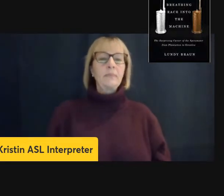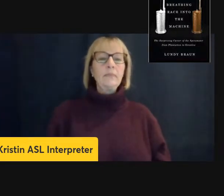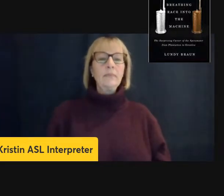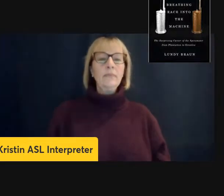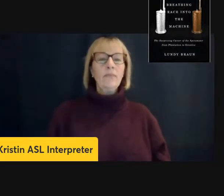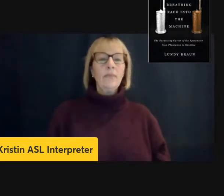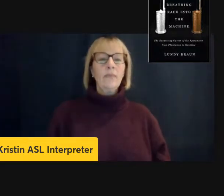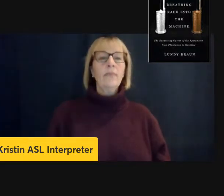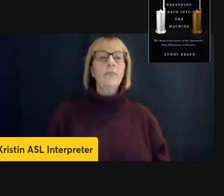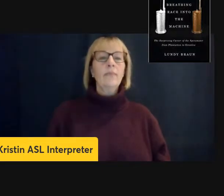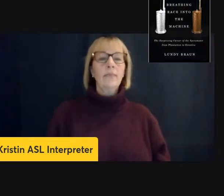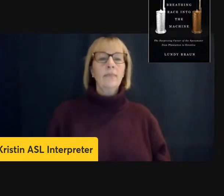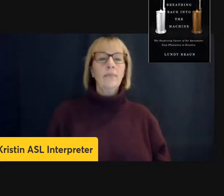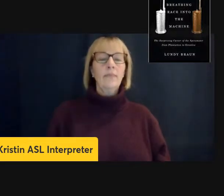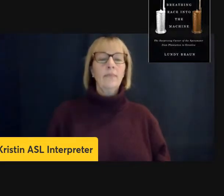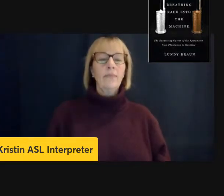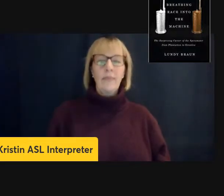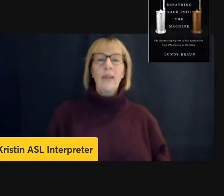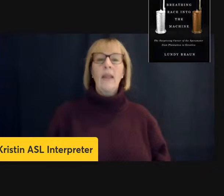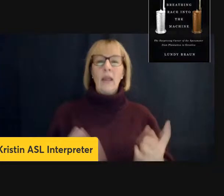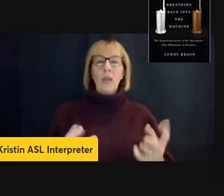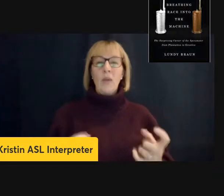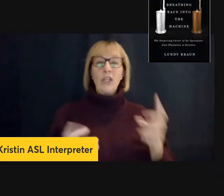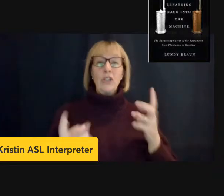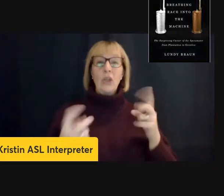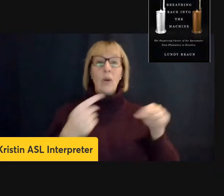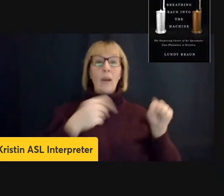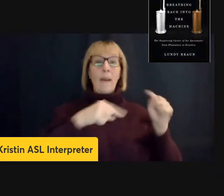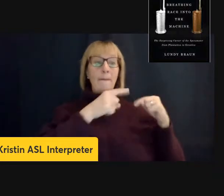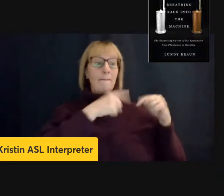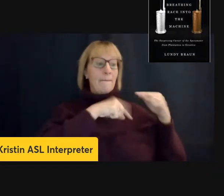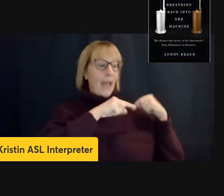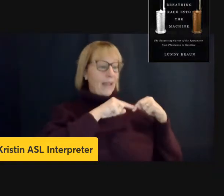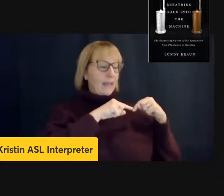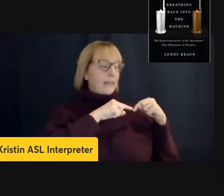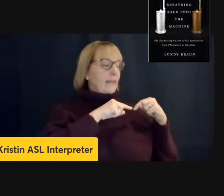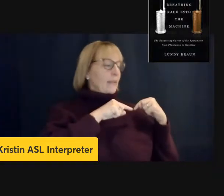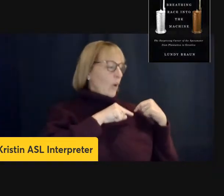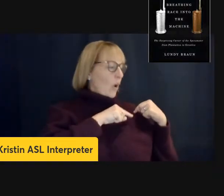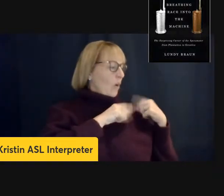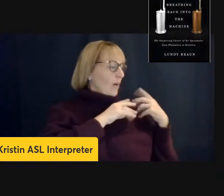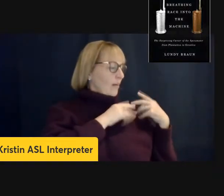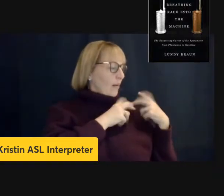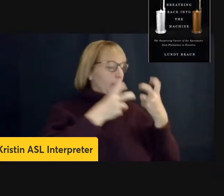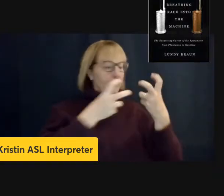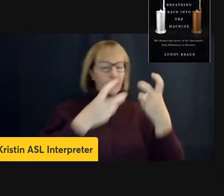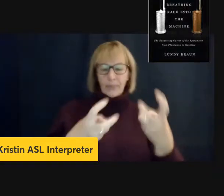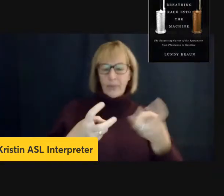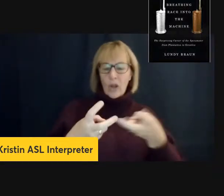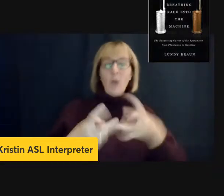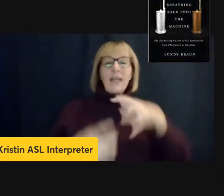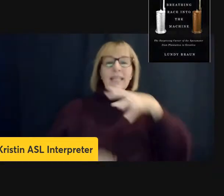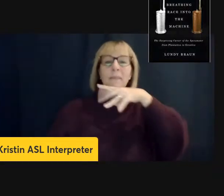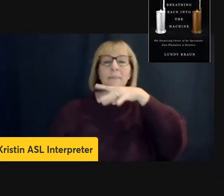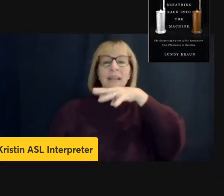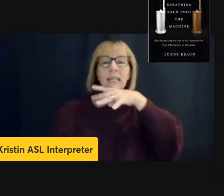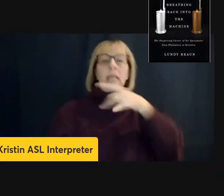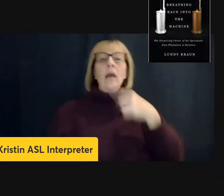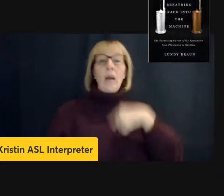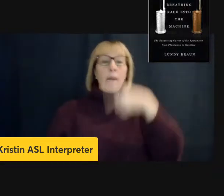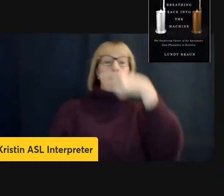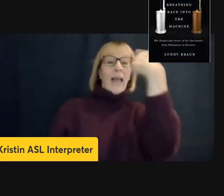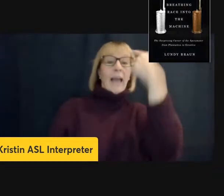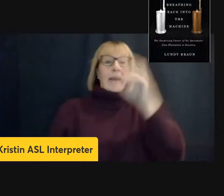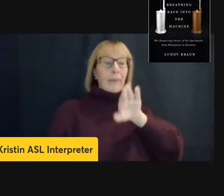look into the archives. He discussed the messiness of grouping people by race, but then proceeded to